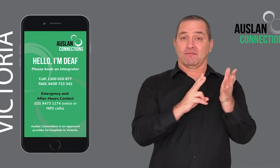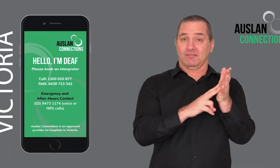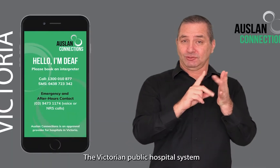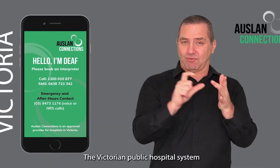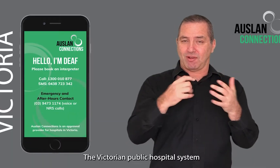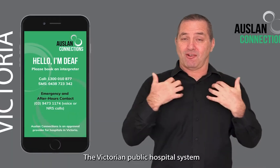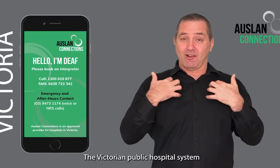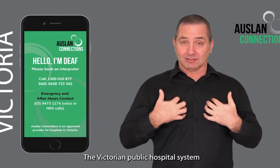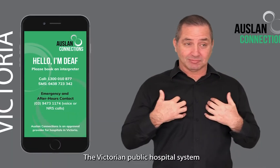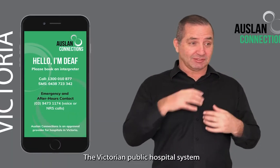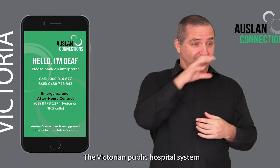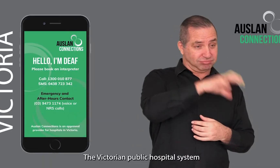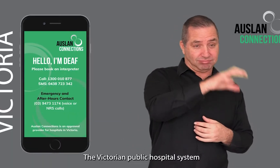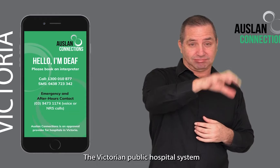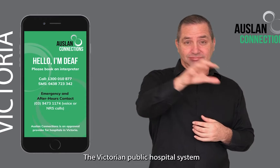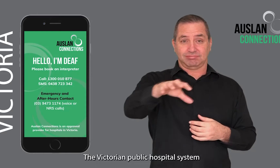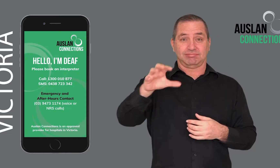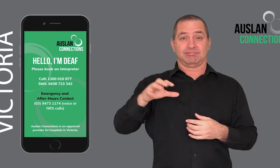The Victorian public hospital system